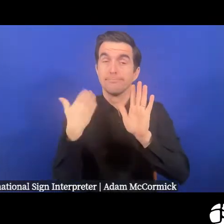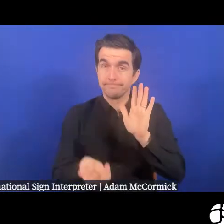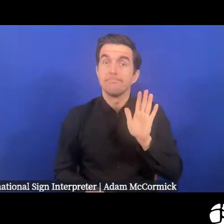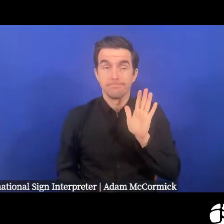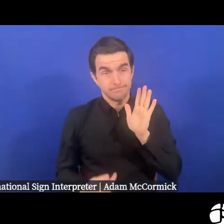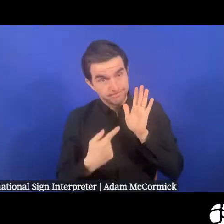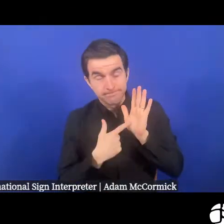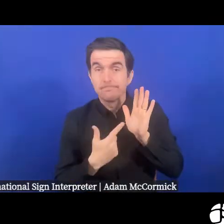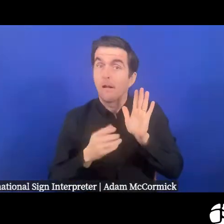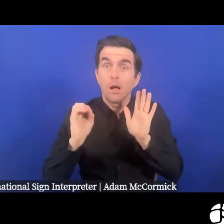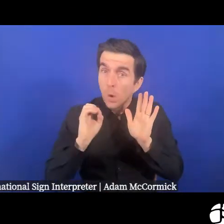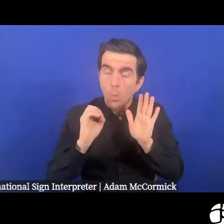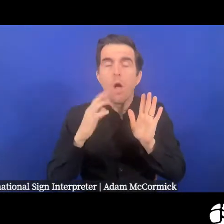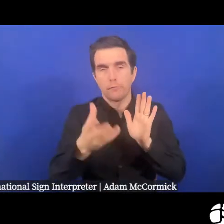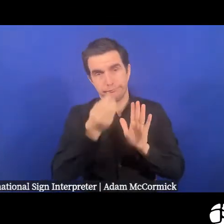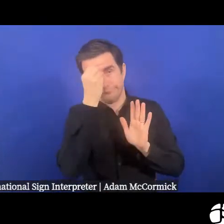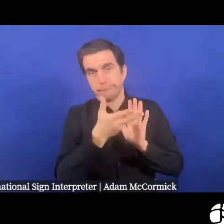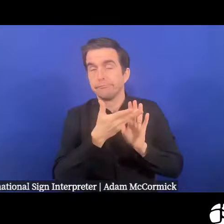these resources that were